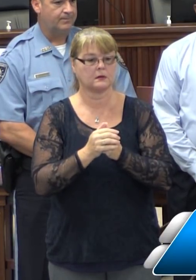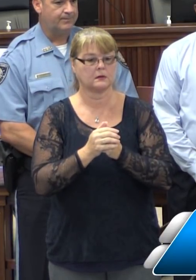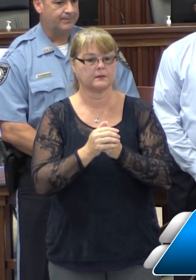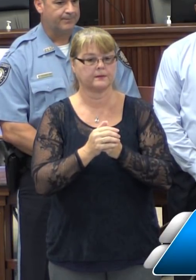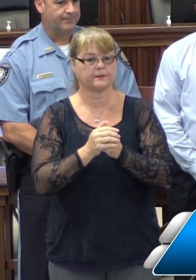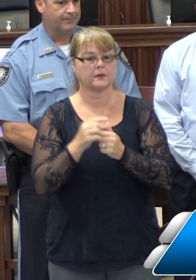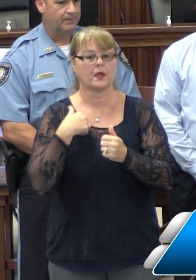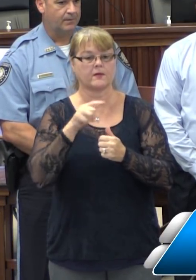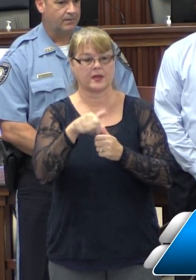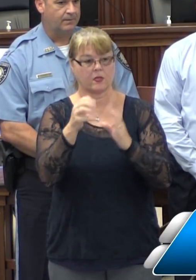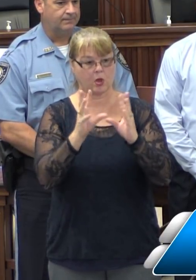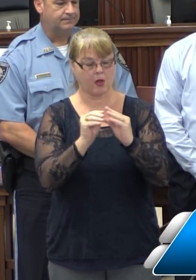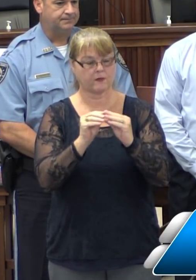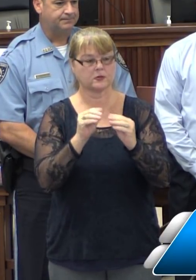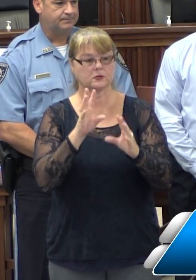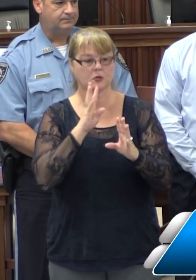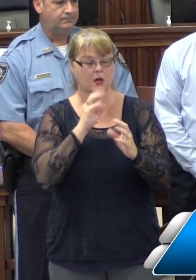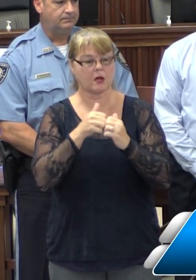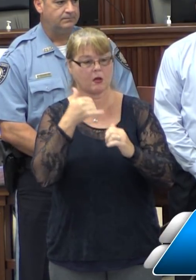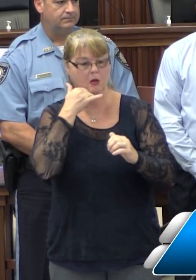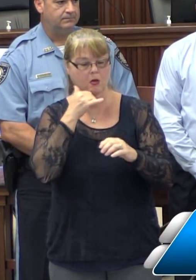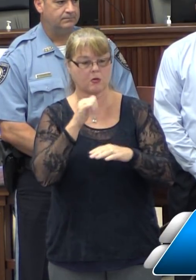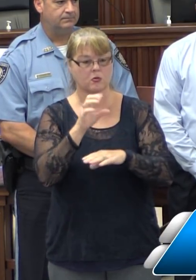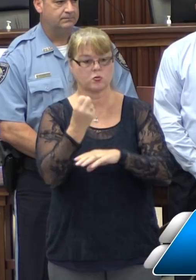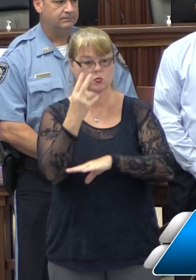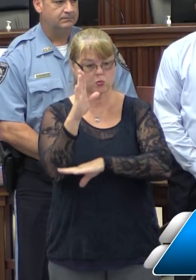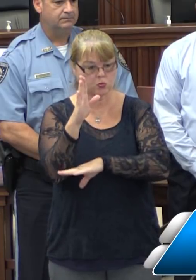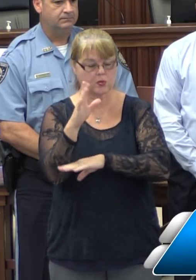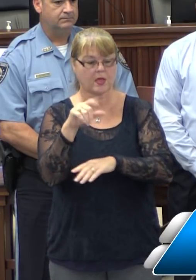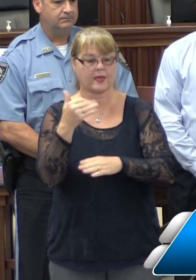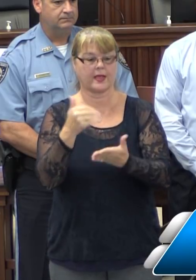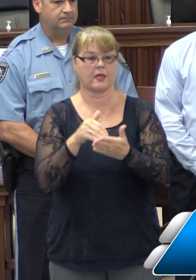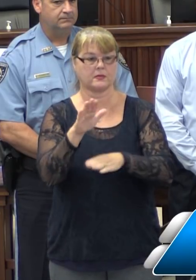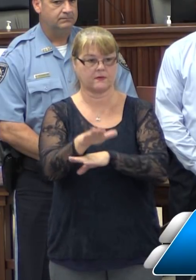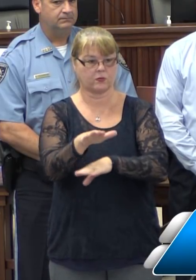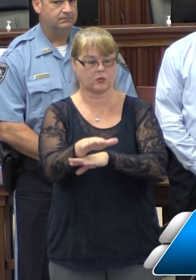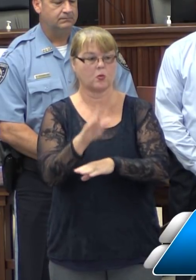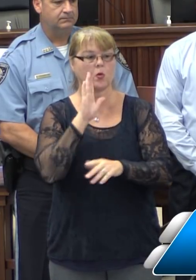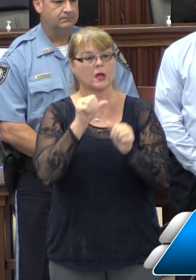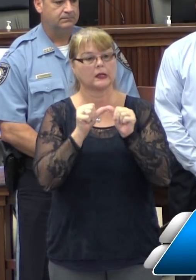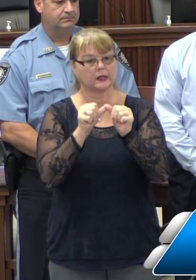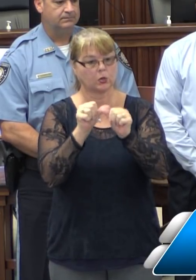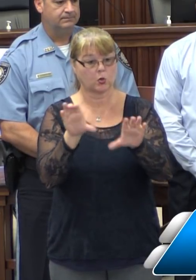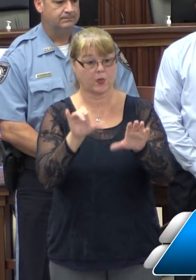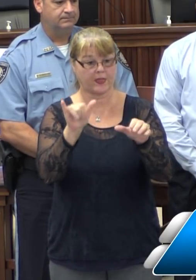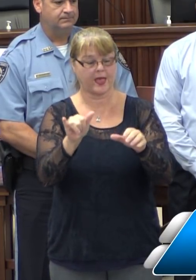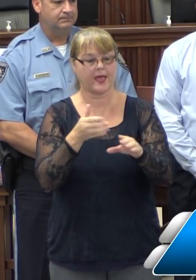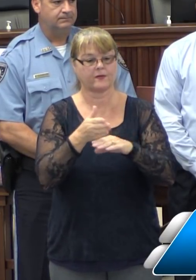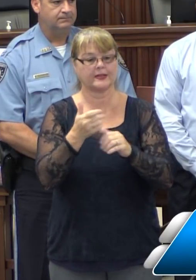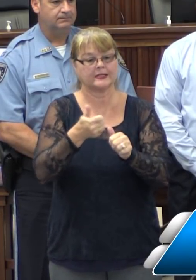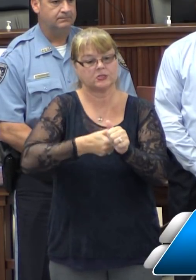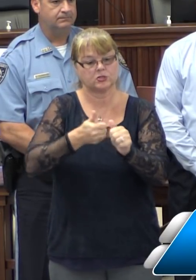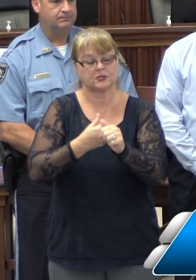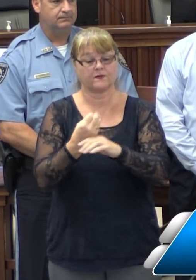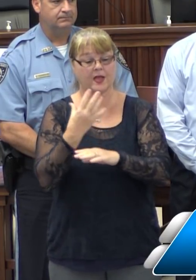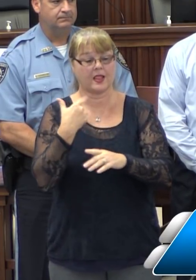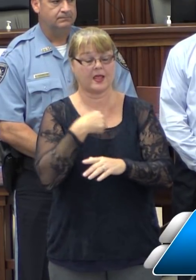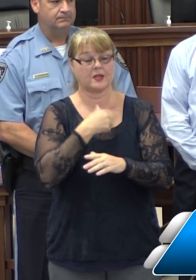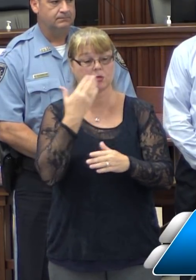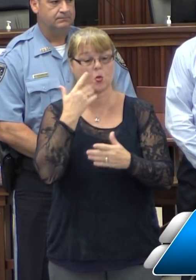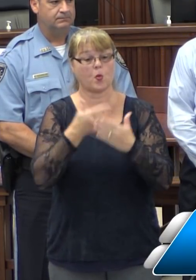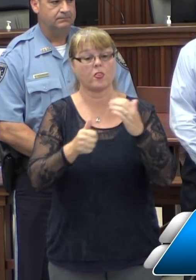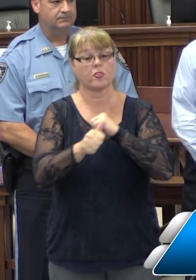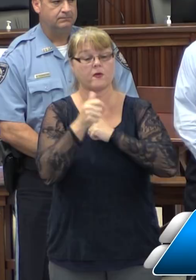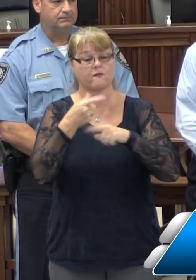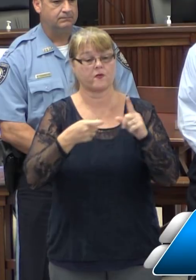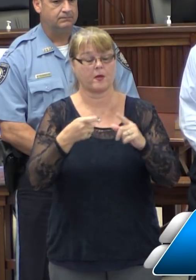had another conference call with them at noon. We'll have another one this afternoon, and we'll continue doing that after every advisory until this threat to Chatham